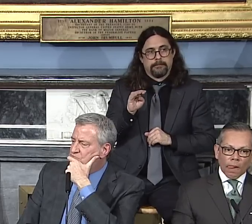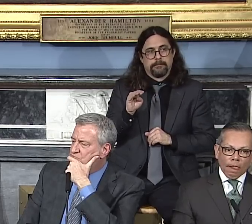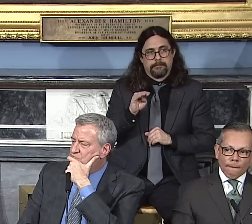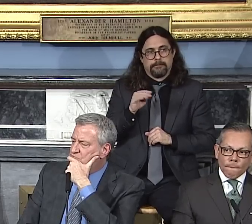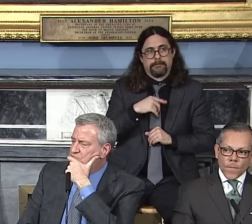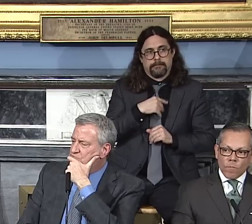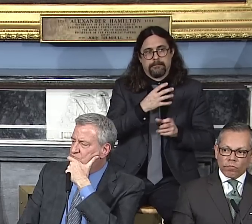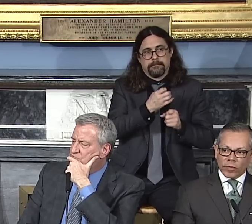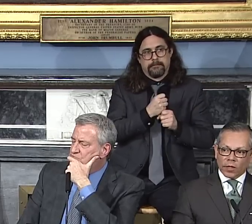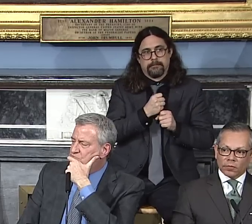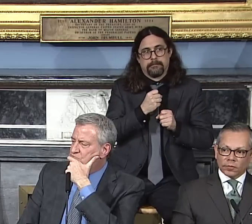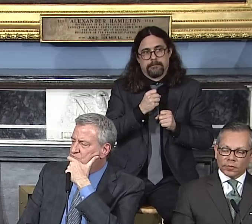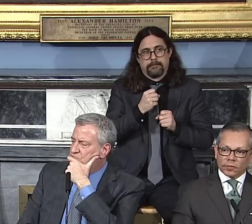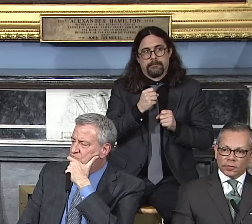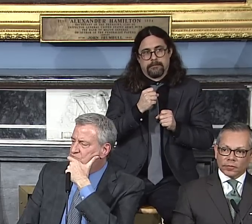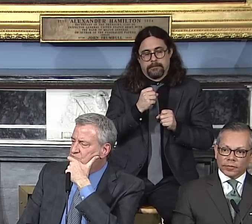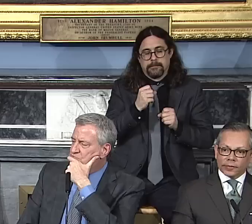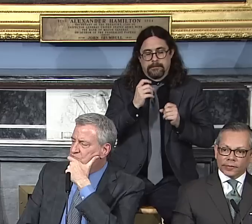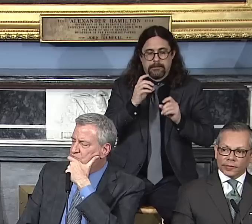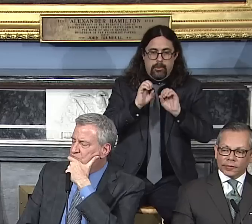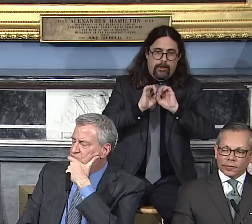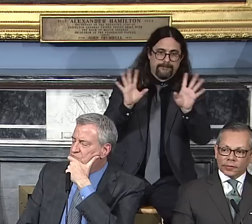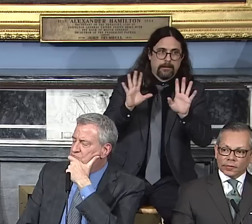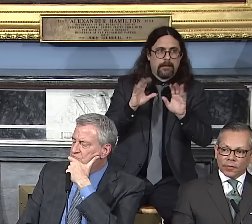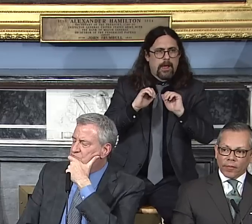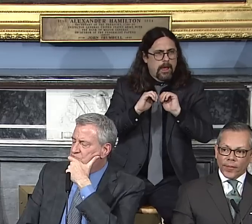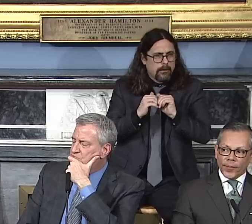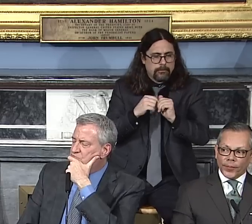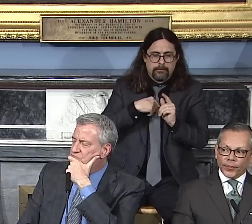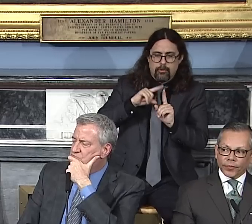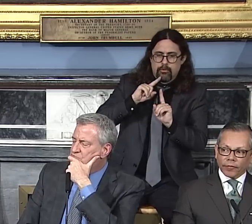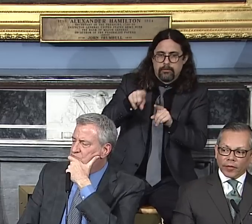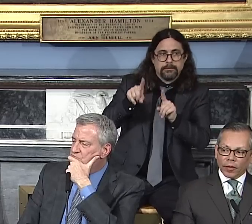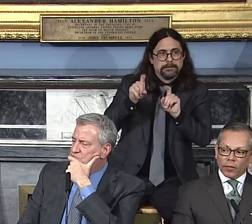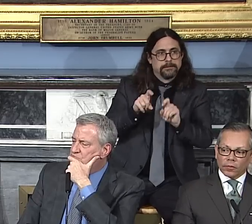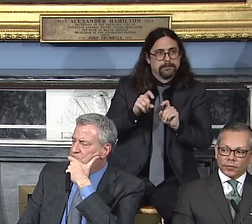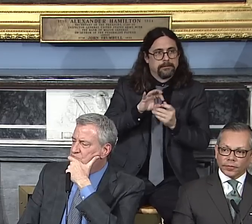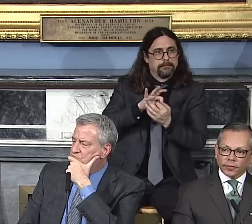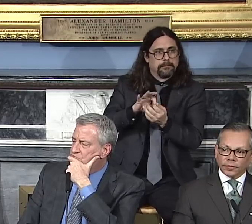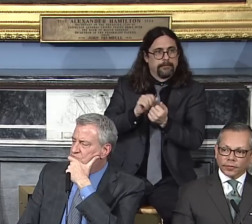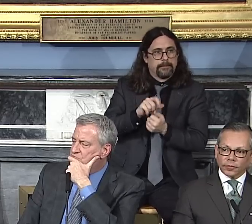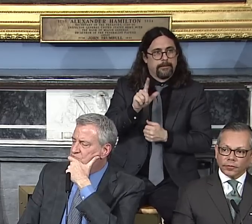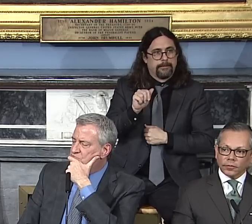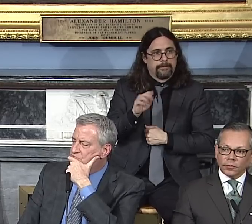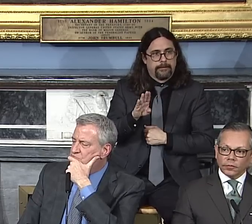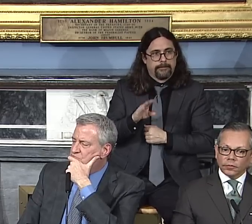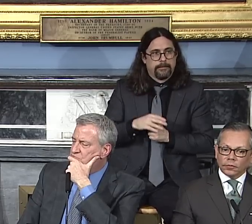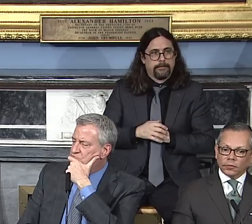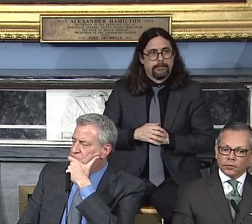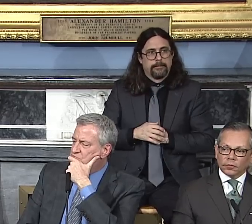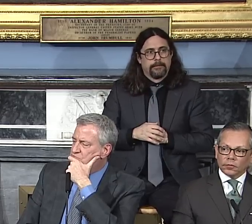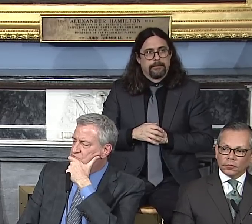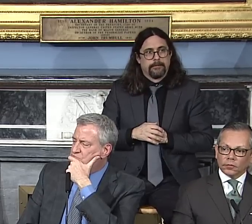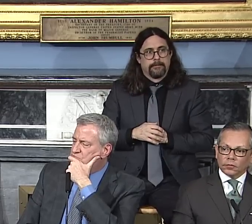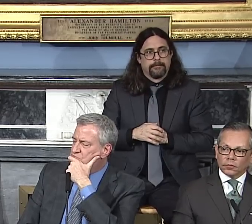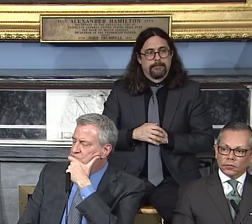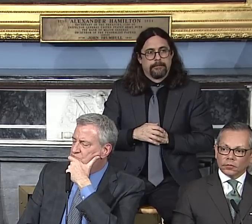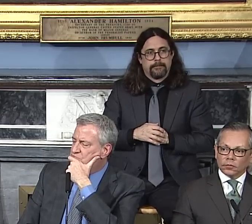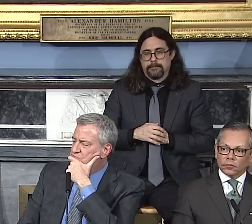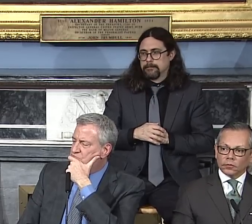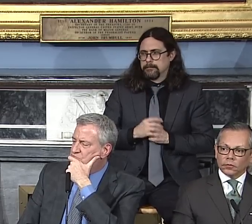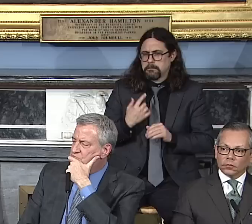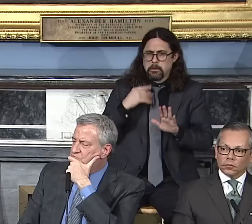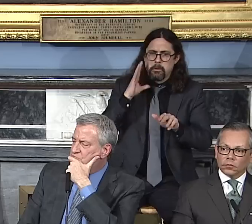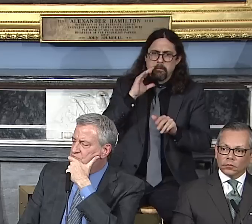commercial labs. And we hope that that will start to clarify some of the confusion that there was earlier. And in addition